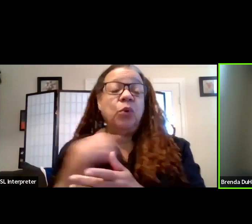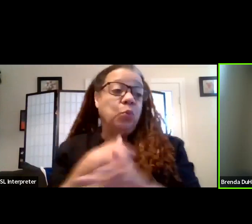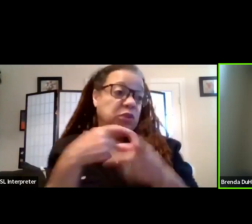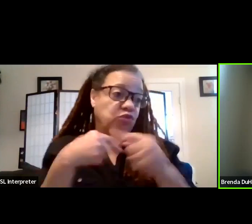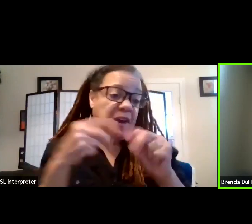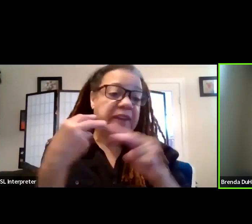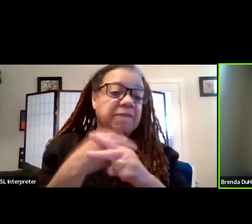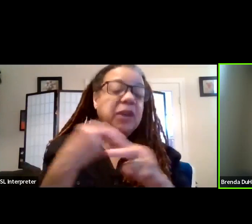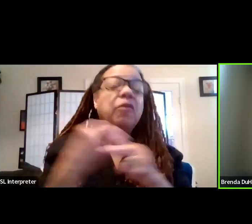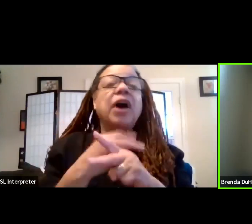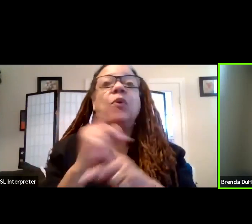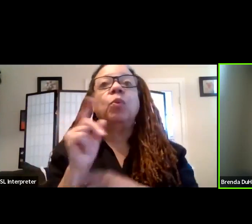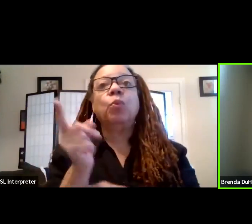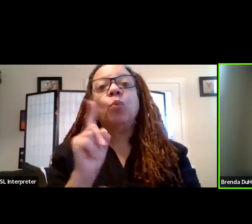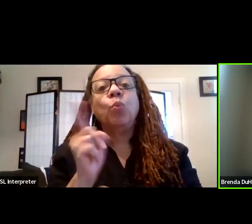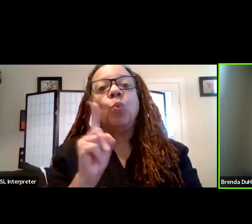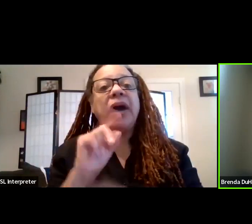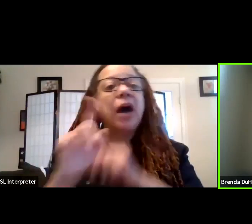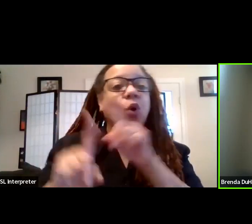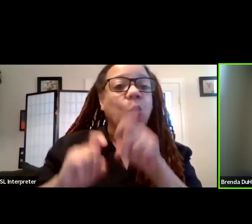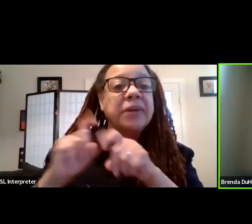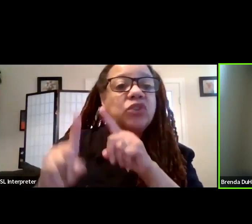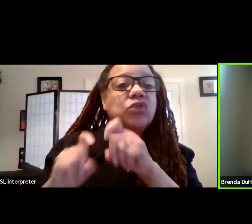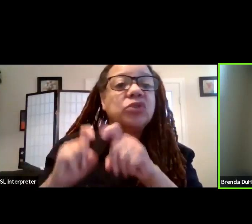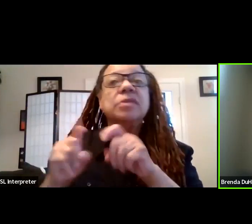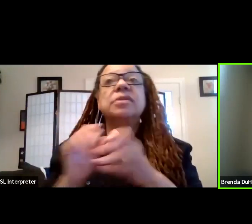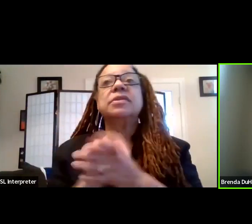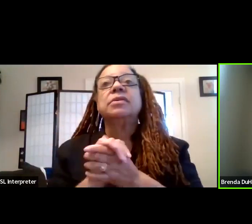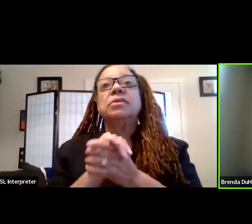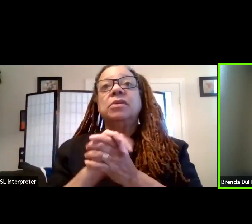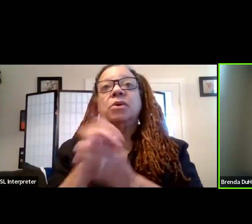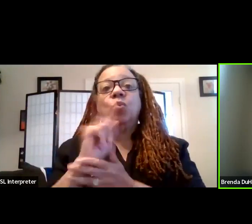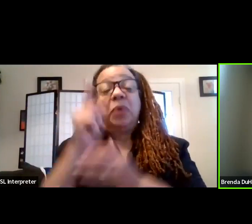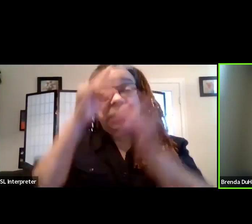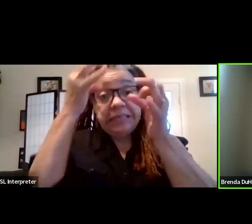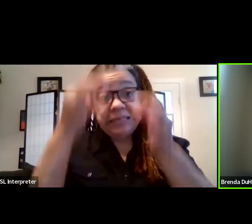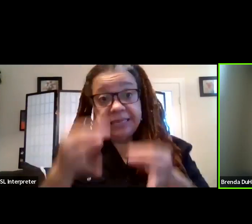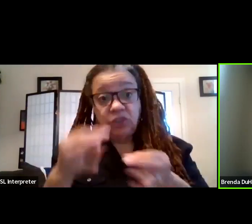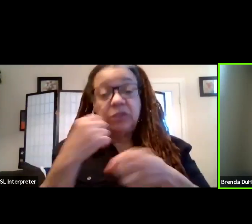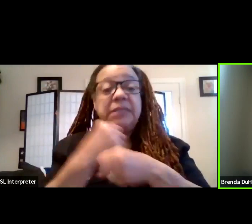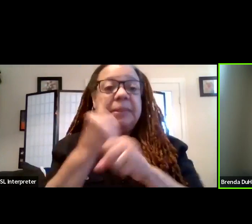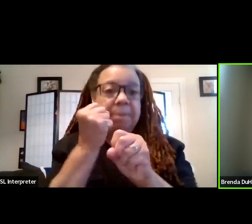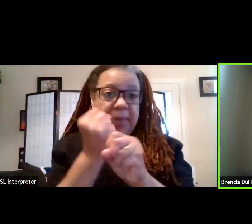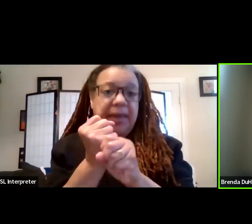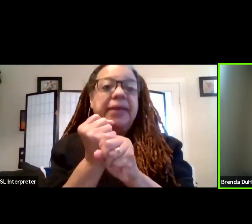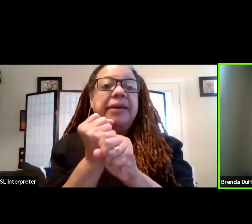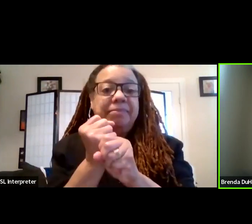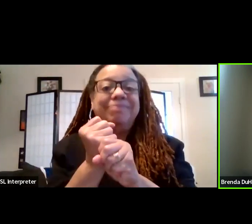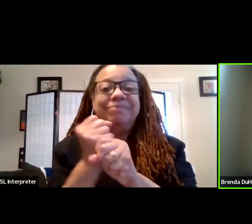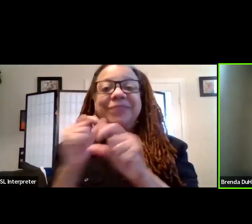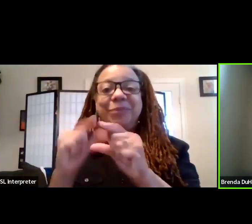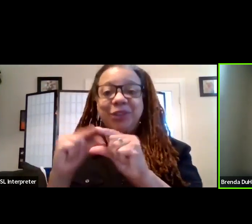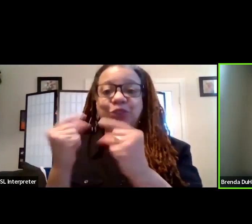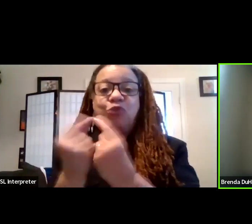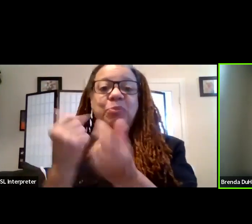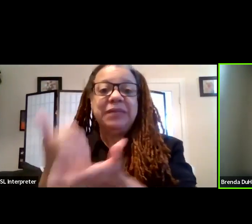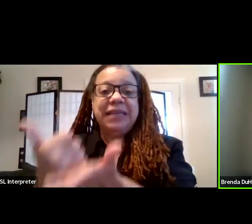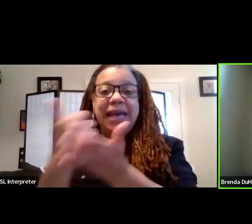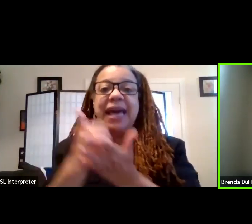where our questions are and where there are decisions to be made that we can bring forth to the group to help us with